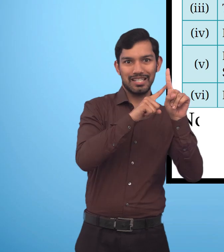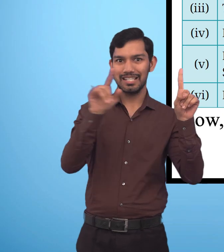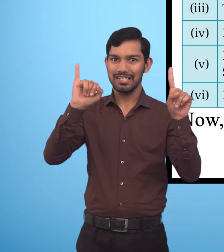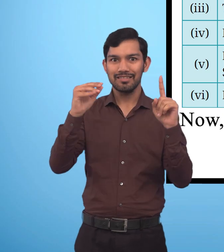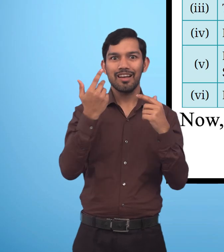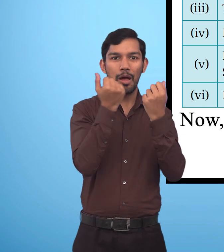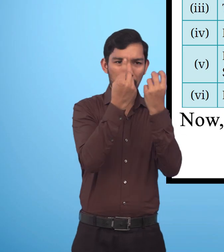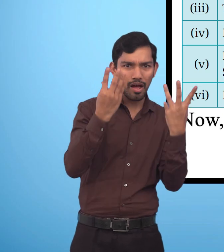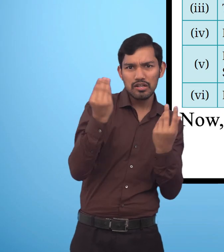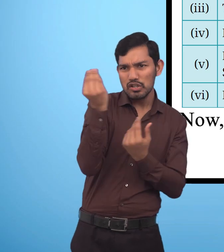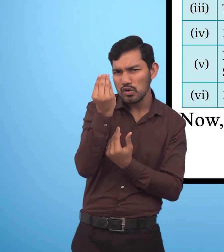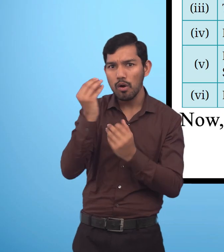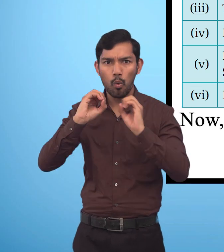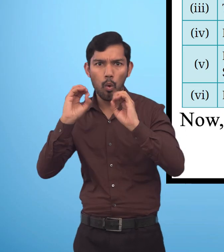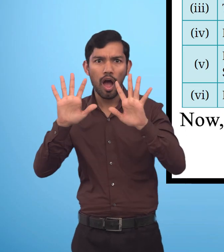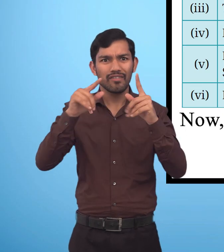Now,